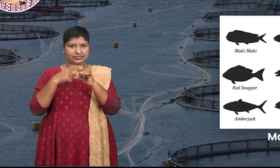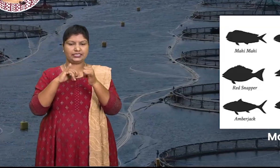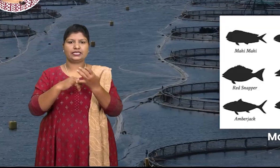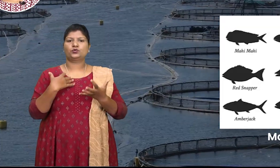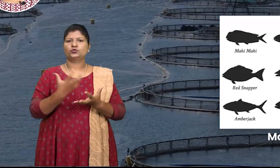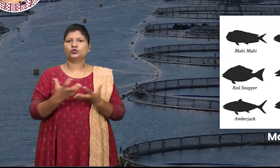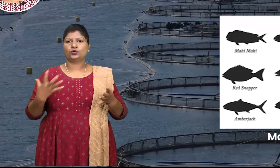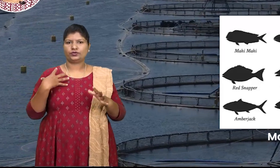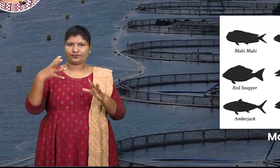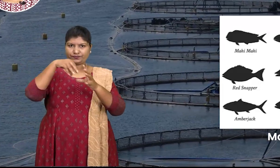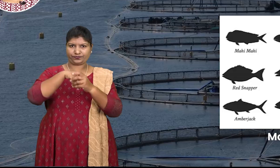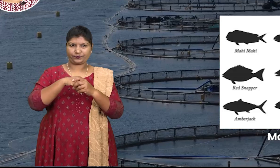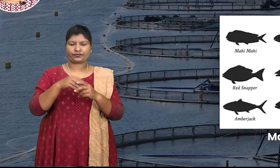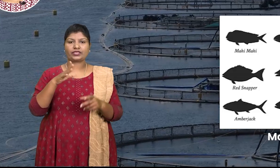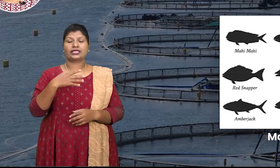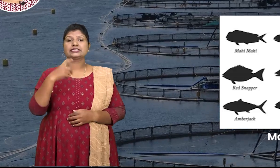sources include